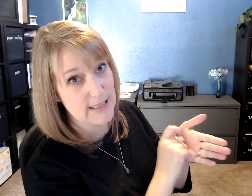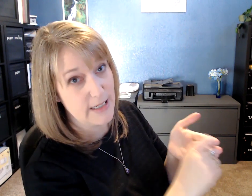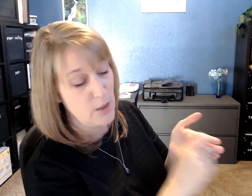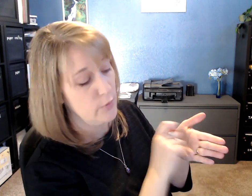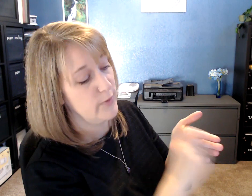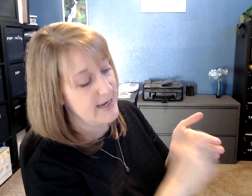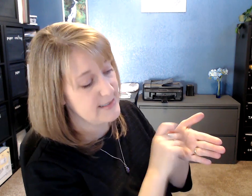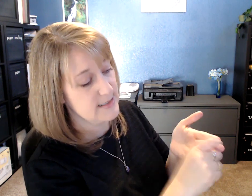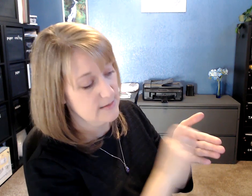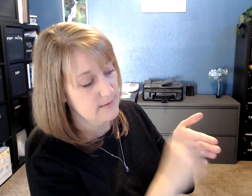repeatedly. Right.